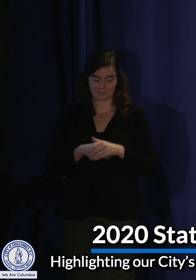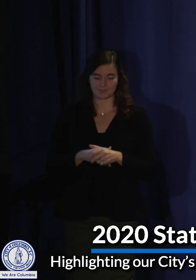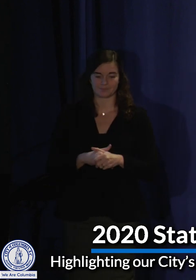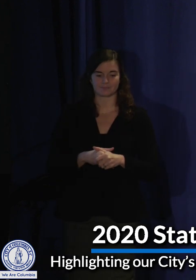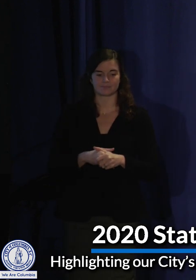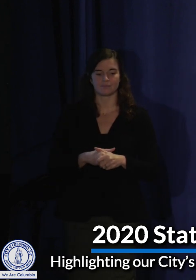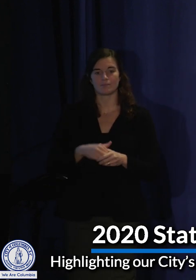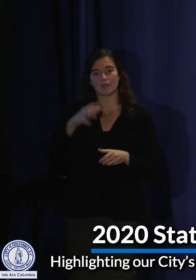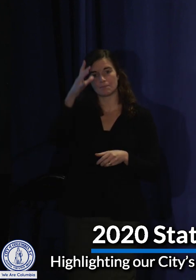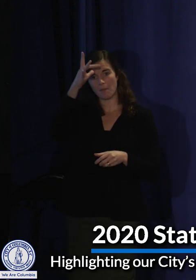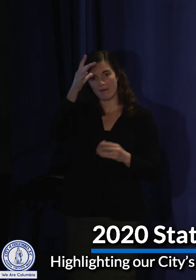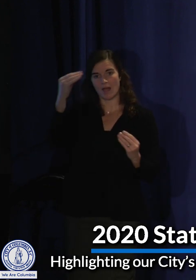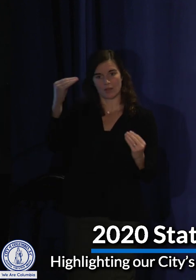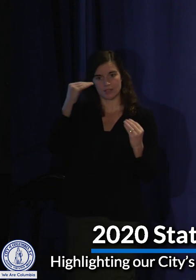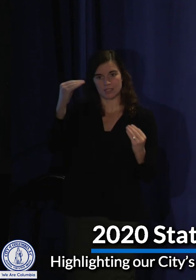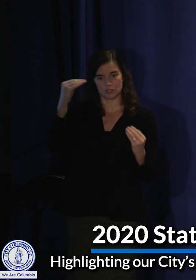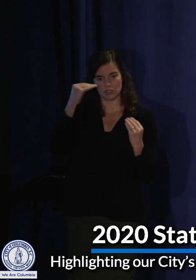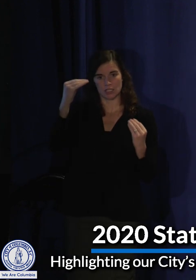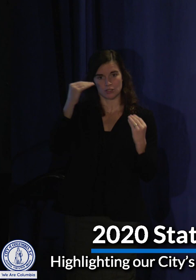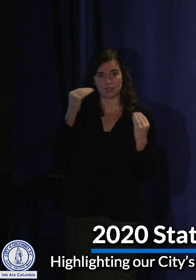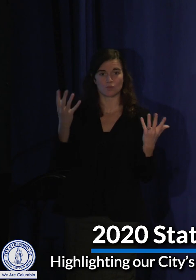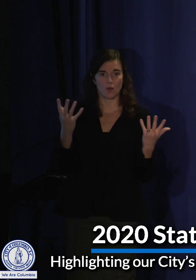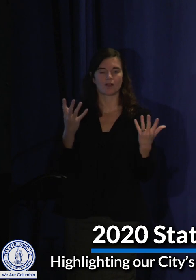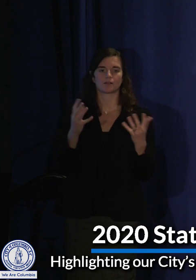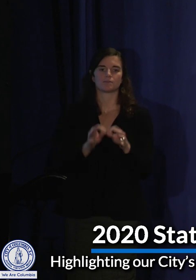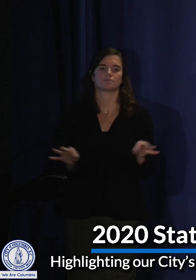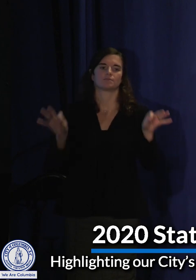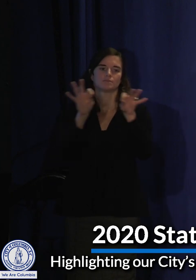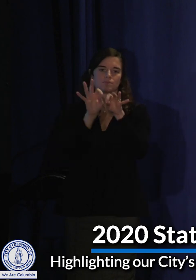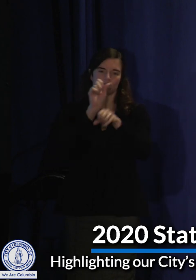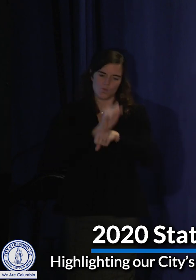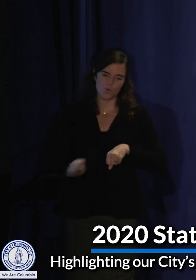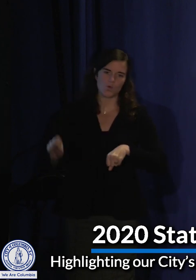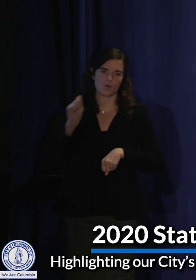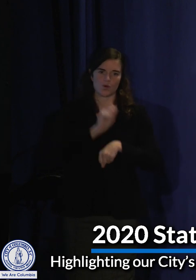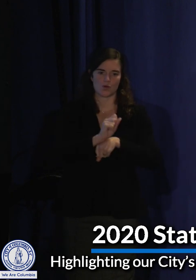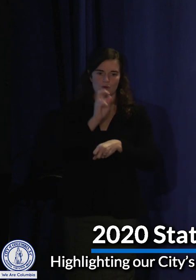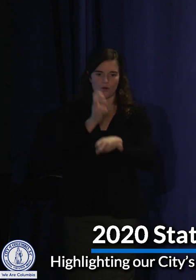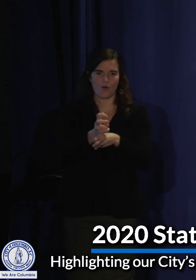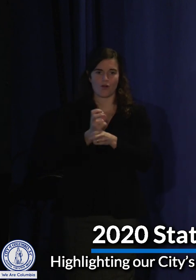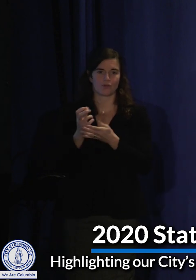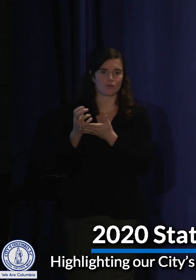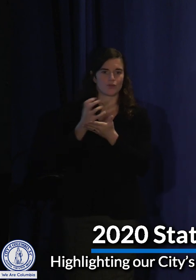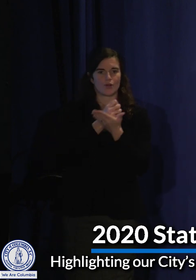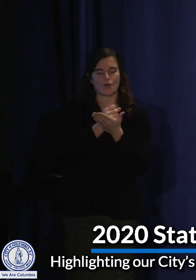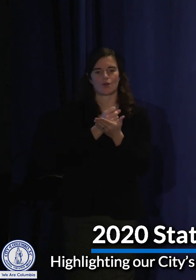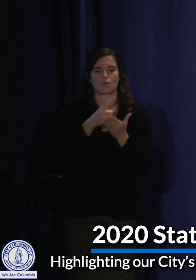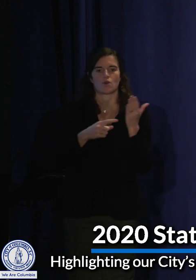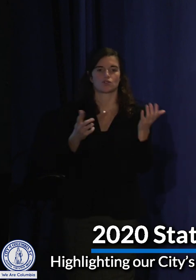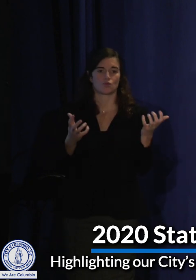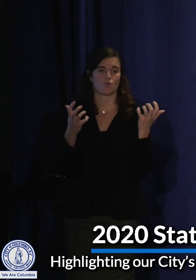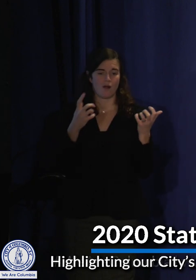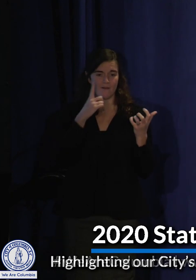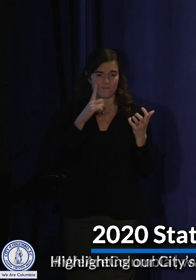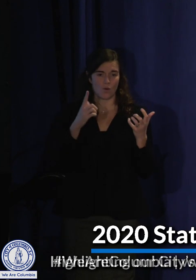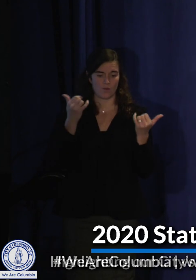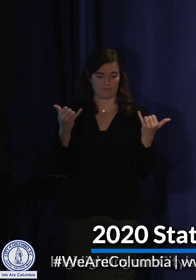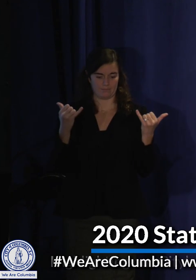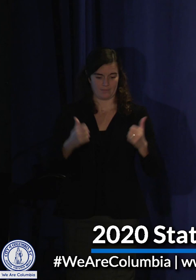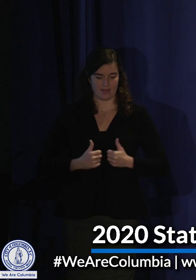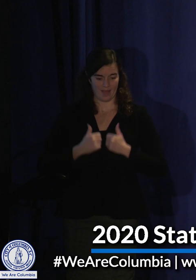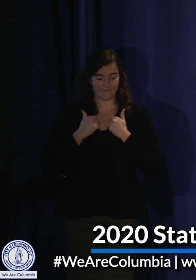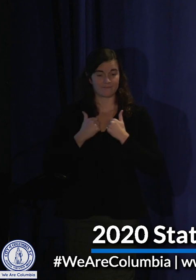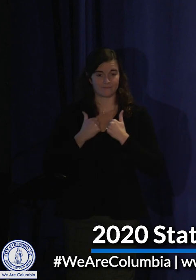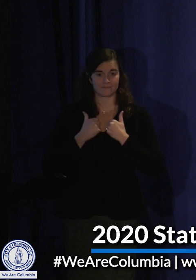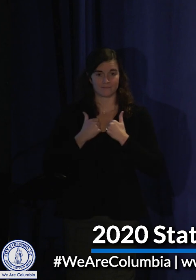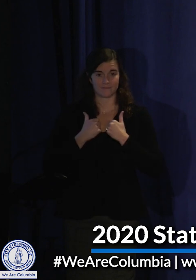My father was teaching me the value of hard work, of earning the things that you want in life, that there's no